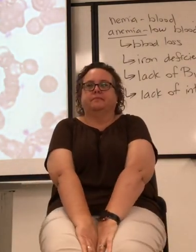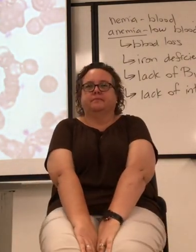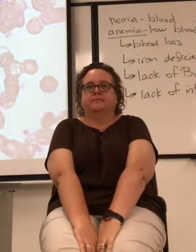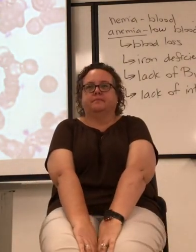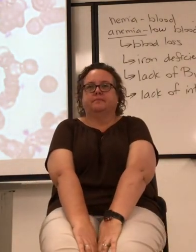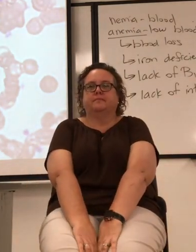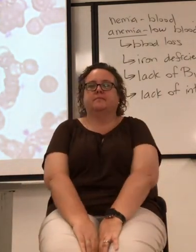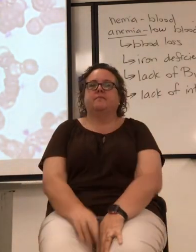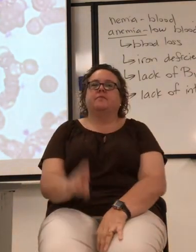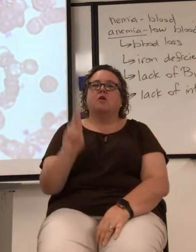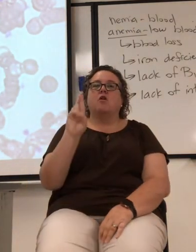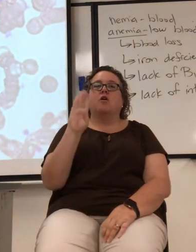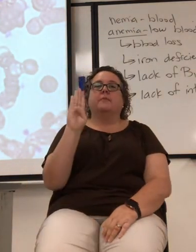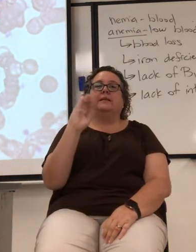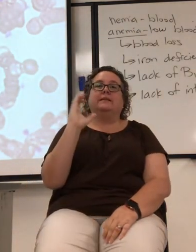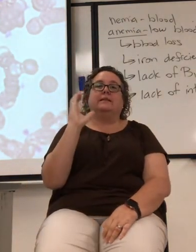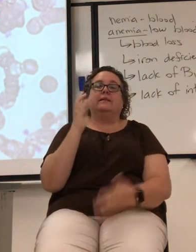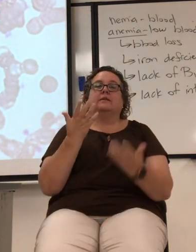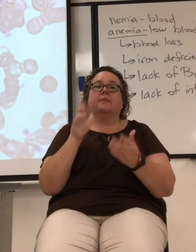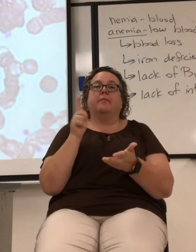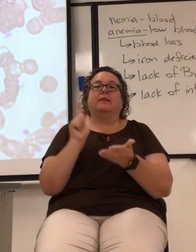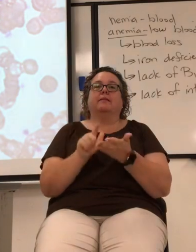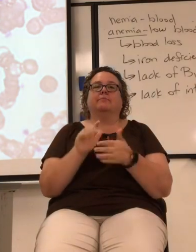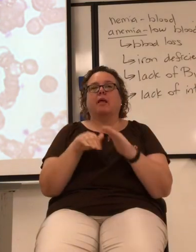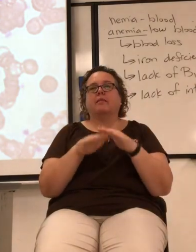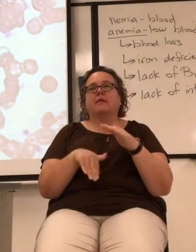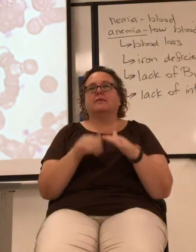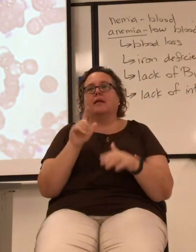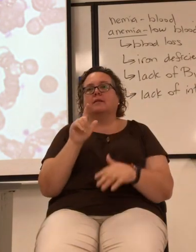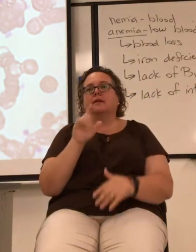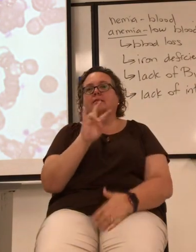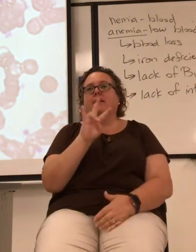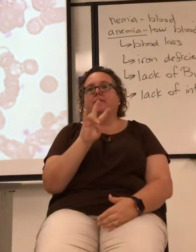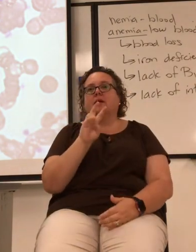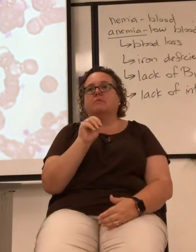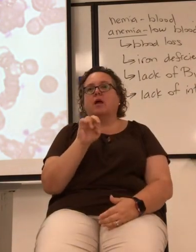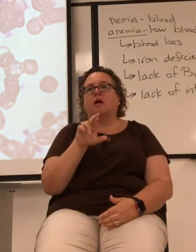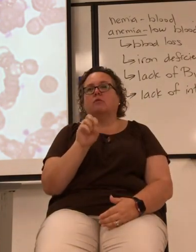The RBCs may be less than 7 microns in diameter.